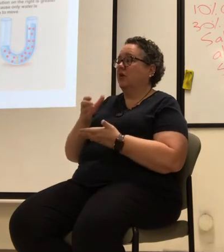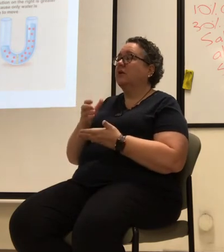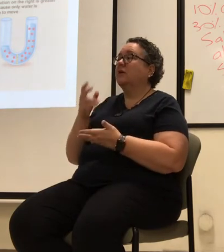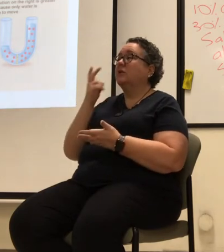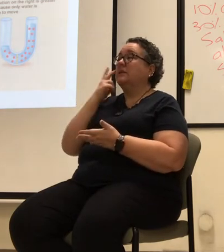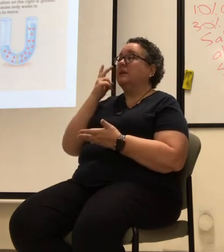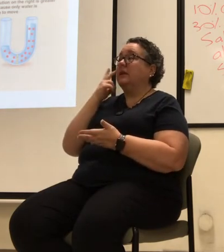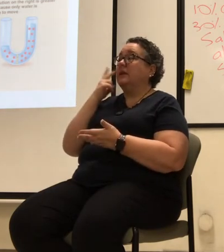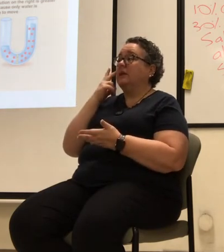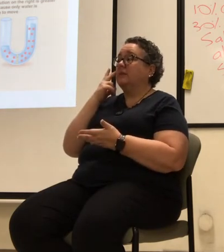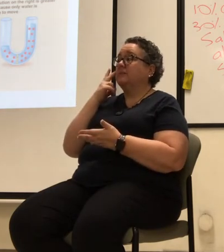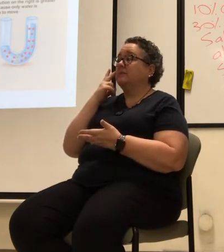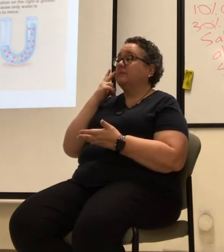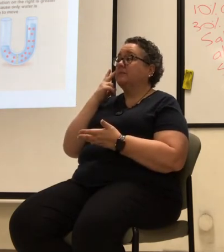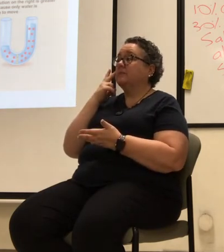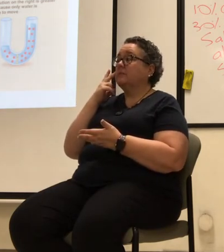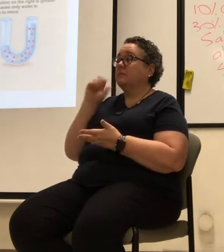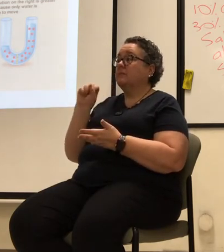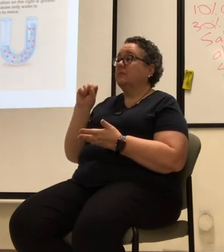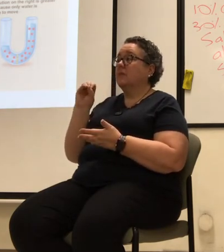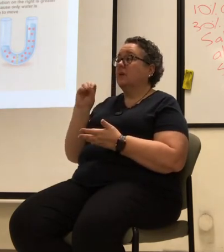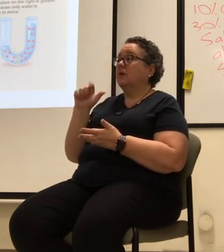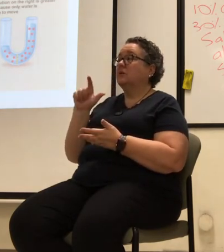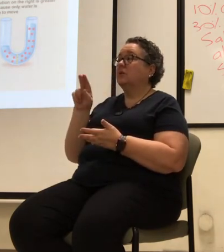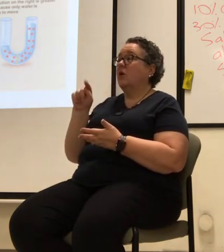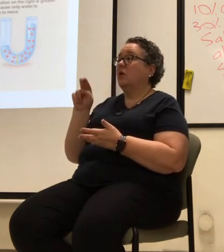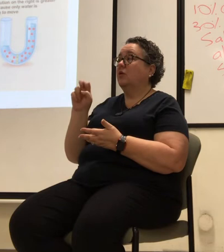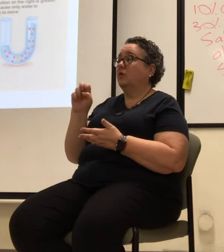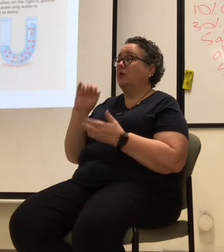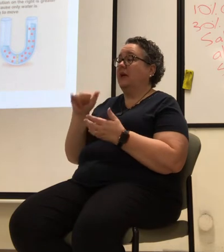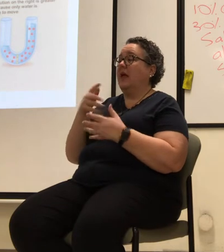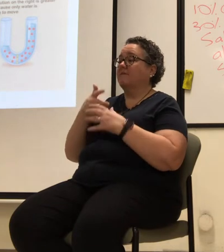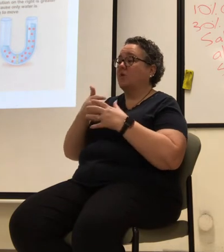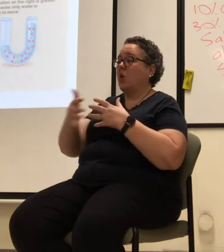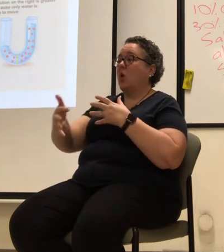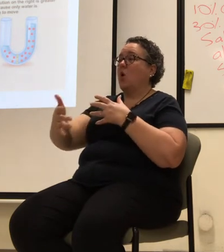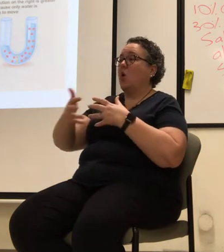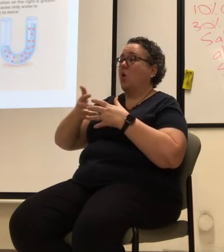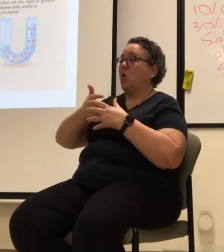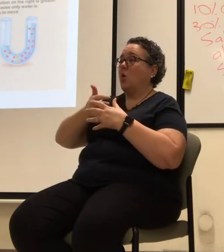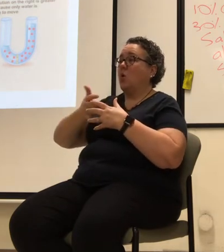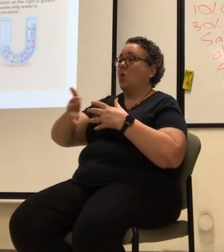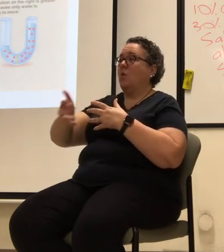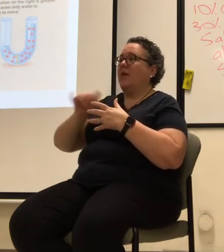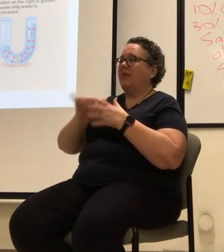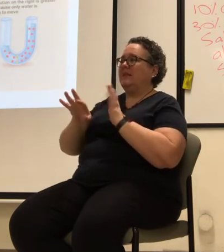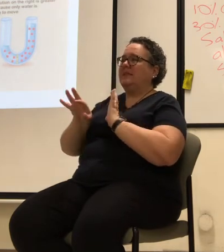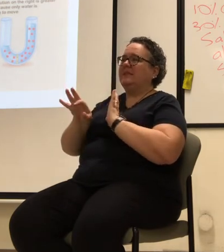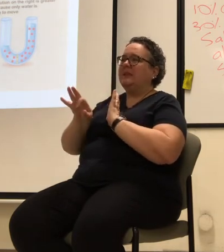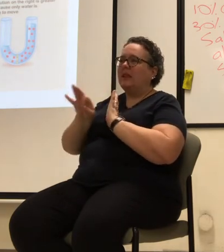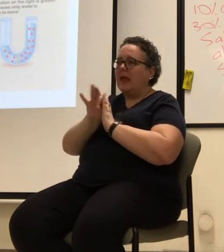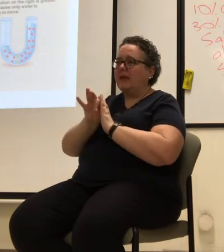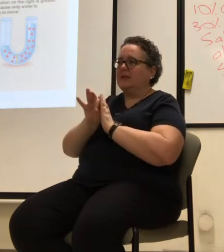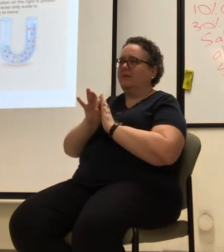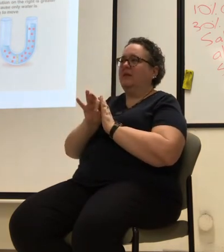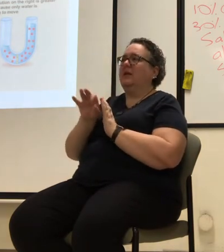To see if the solute could flow out of the selectively permeable membrane. Okay.